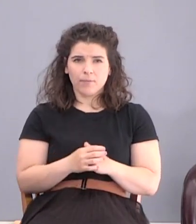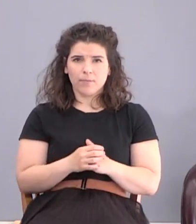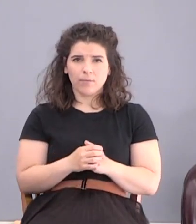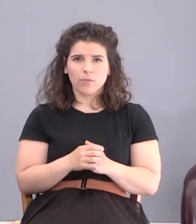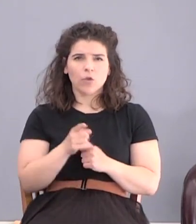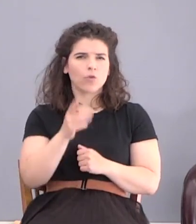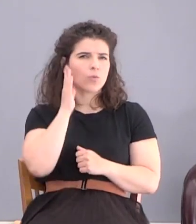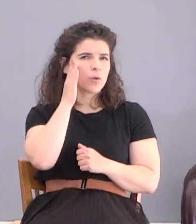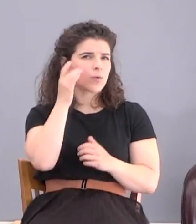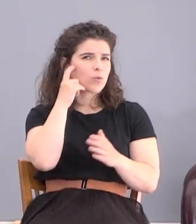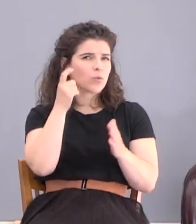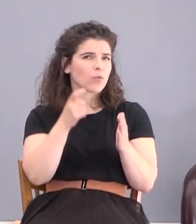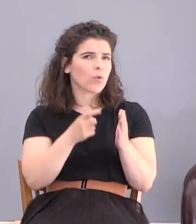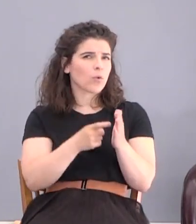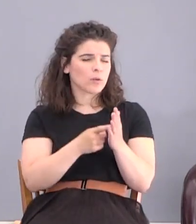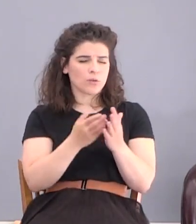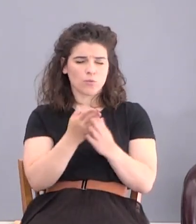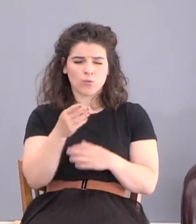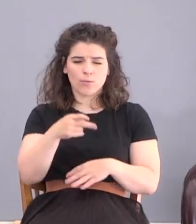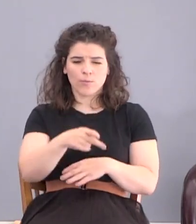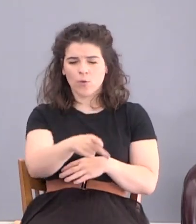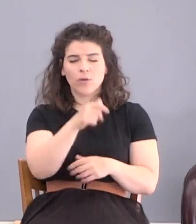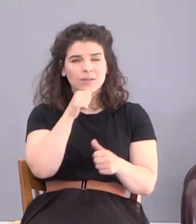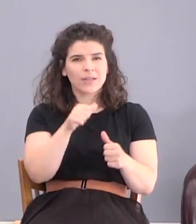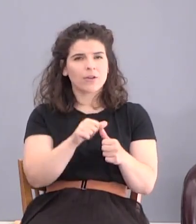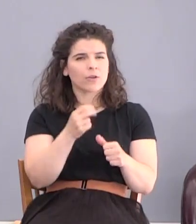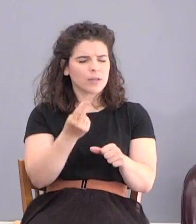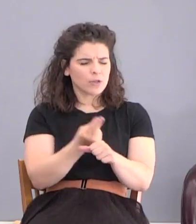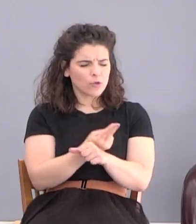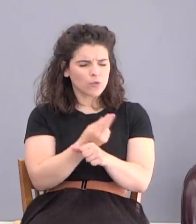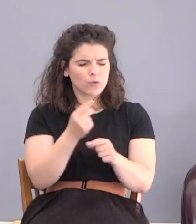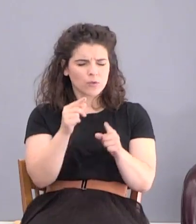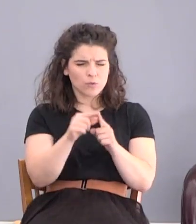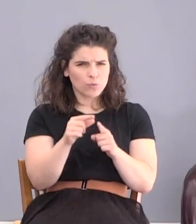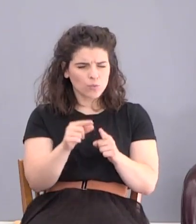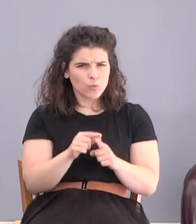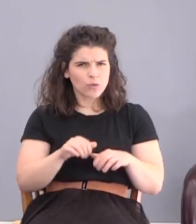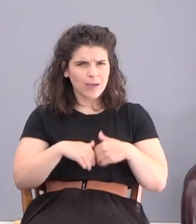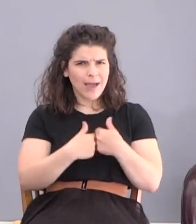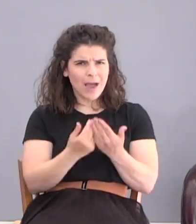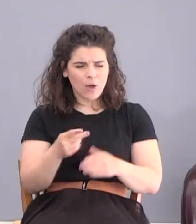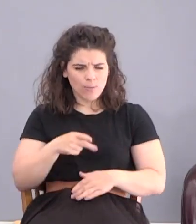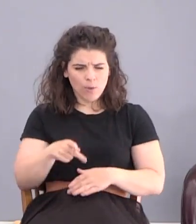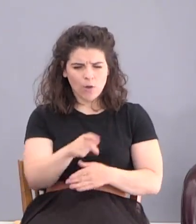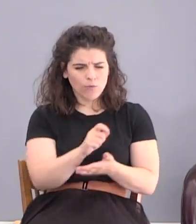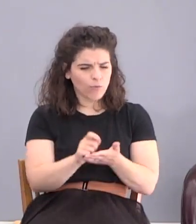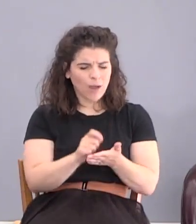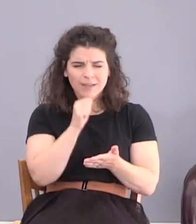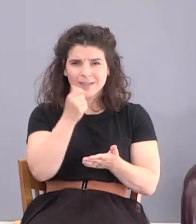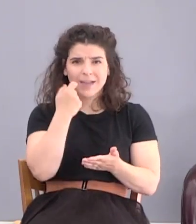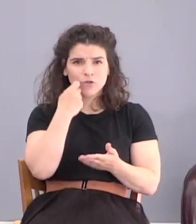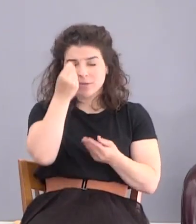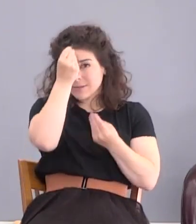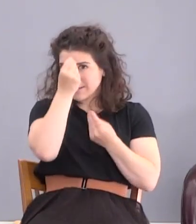And you'll notice throughout Paul's epistles, he uses terms, the way he writes, he's not just telling us